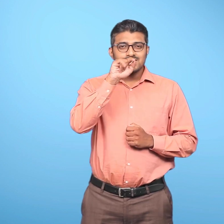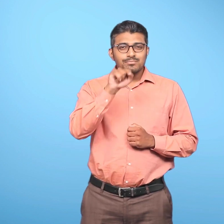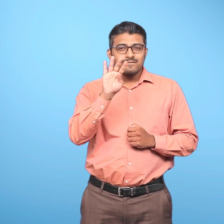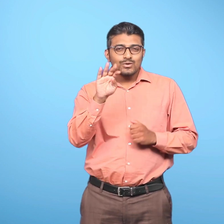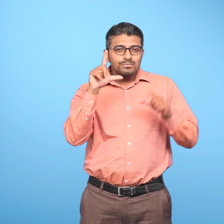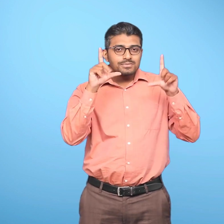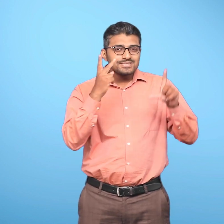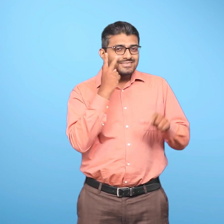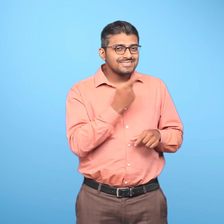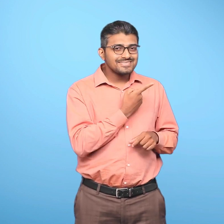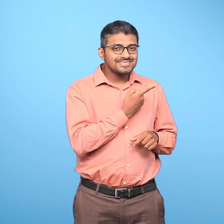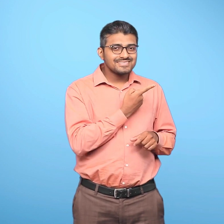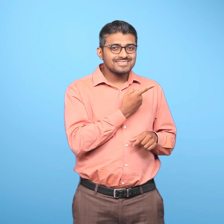Figure 6.4.